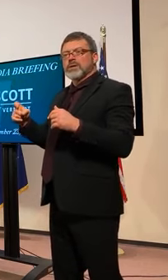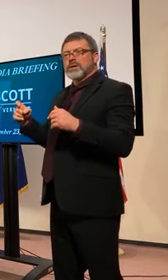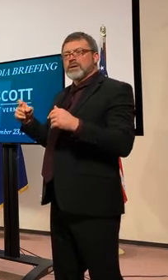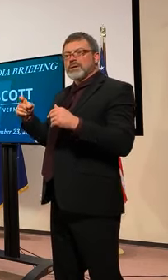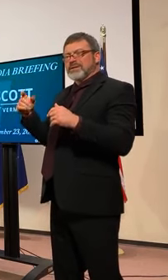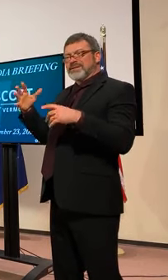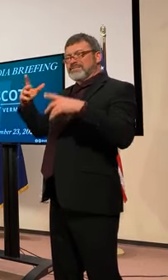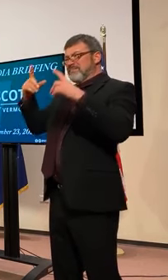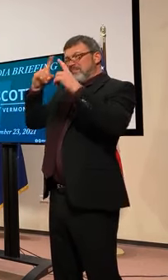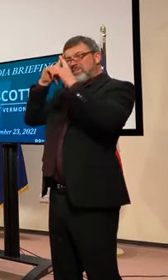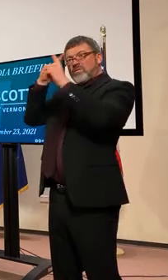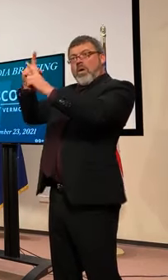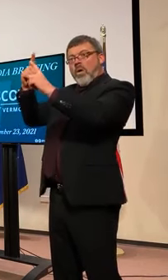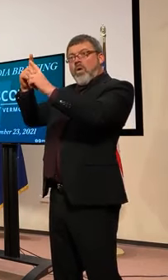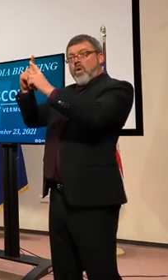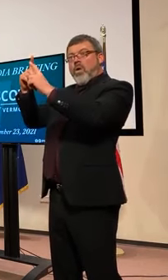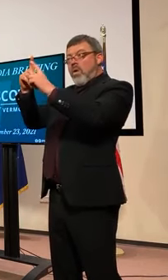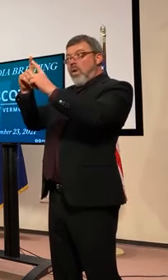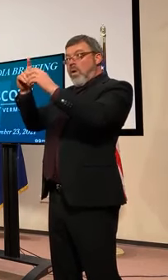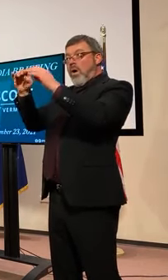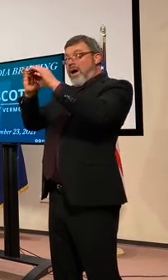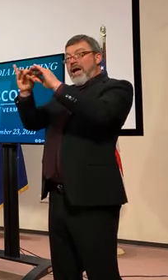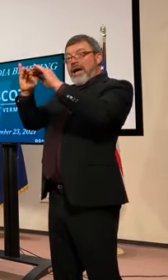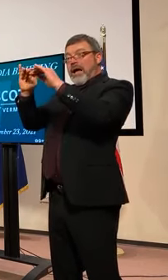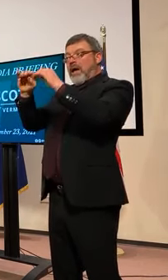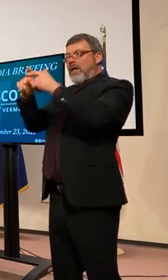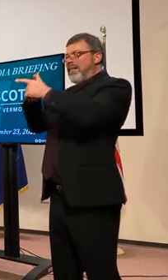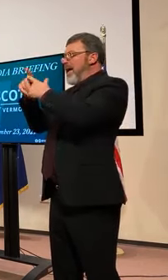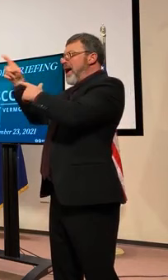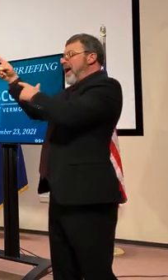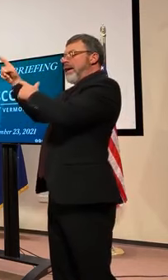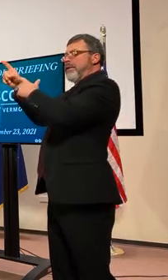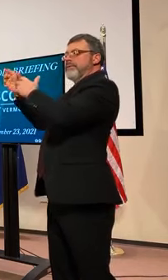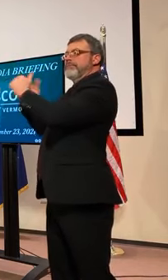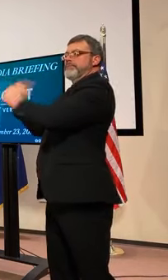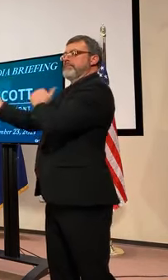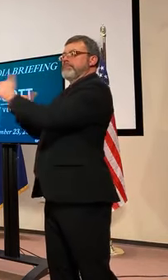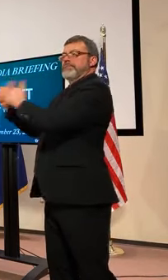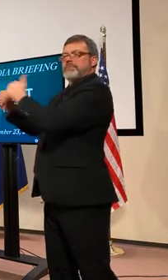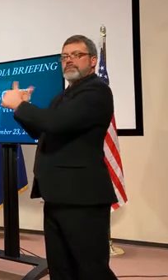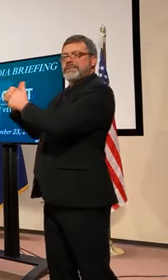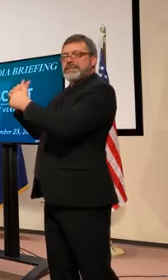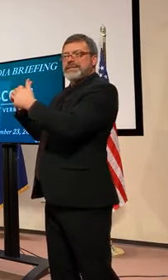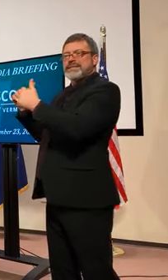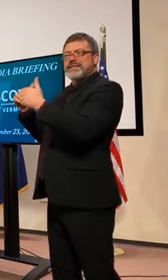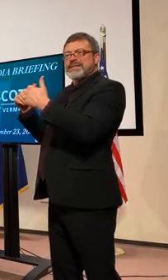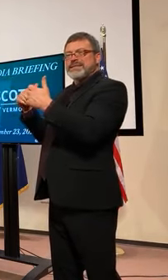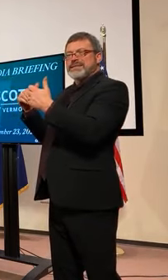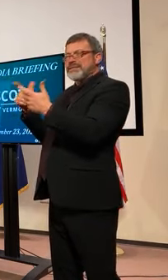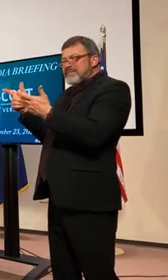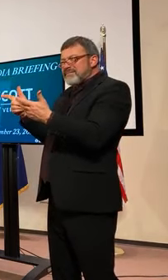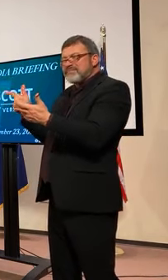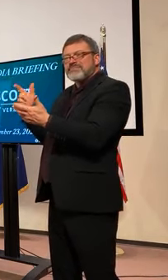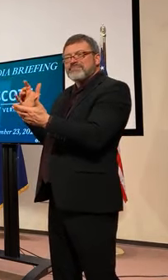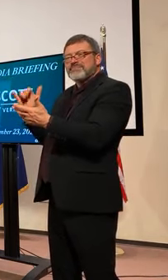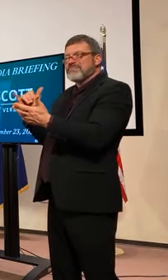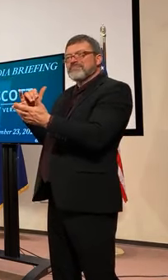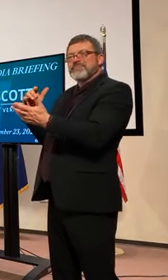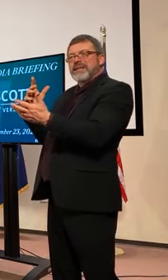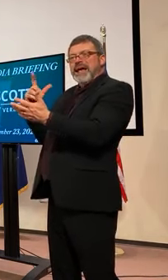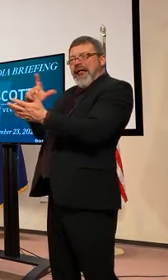go to campaigning after that. If we can adjourn the session, they can go on to campaigning across the state.